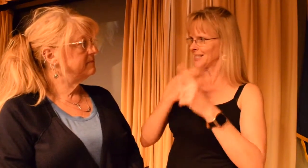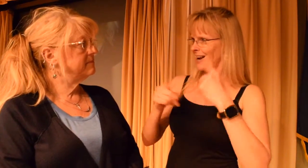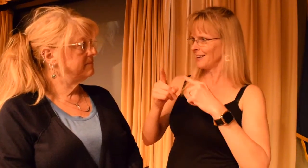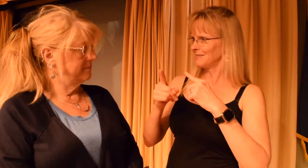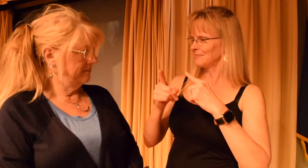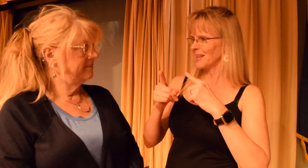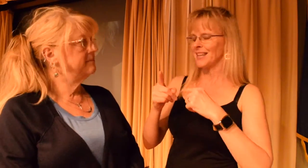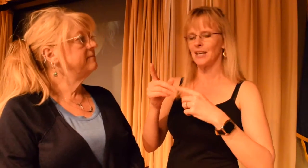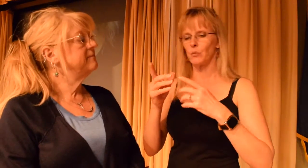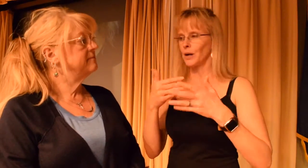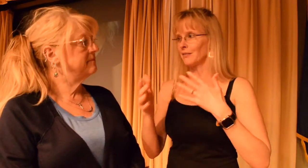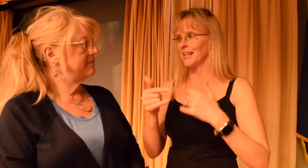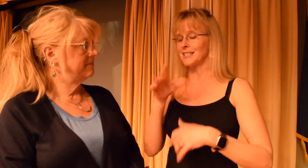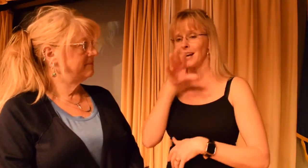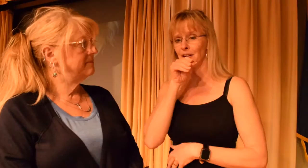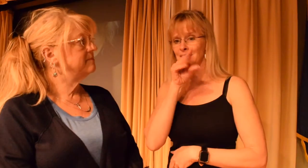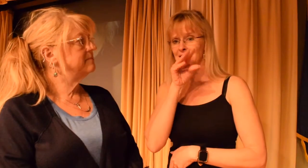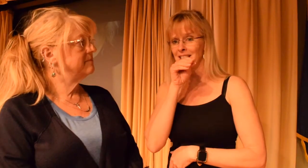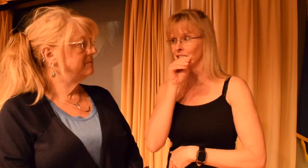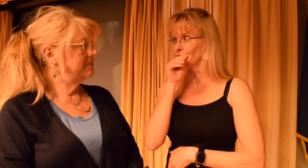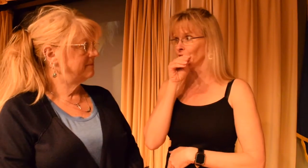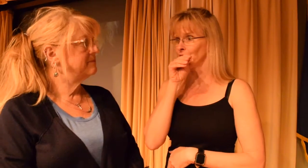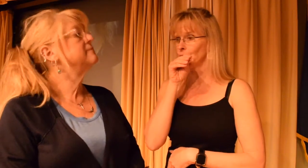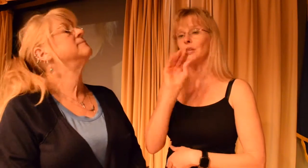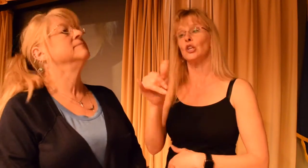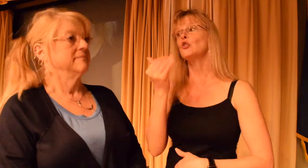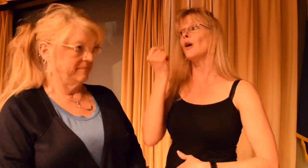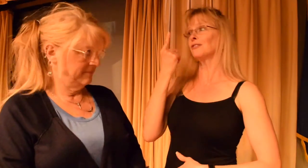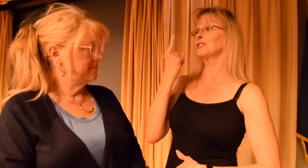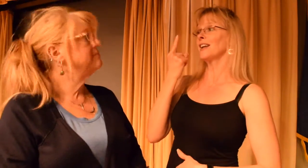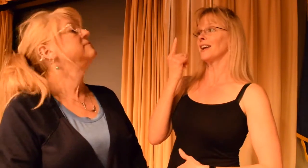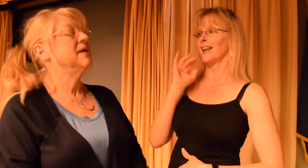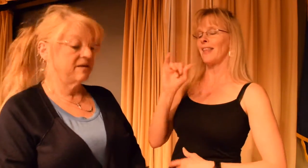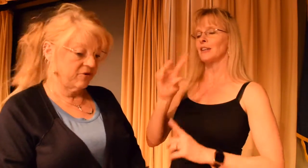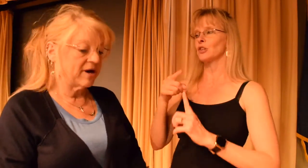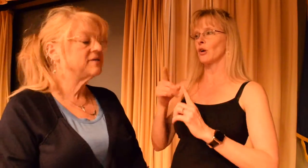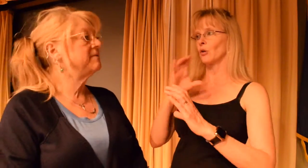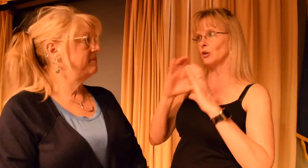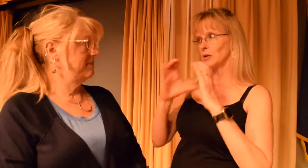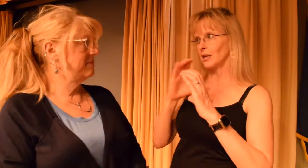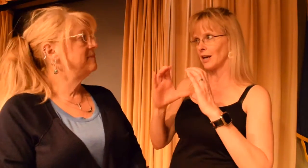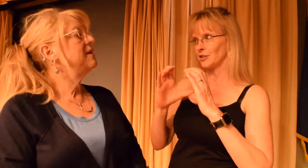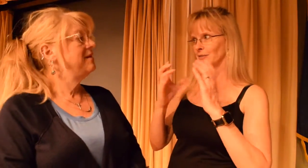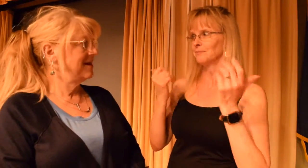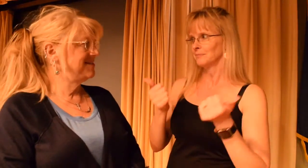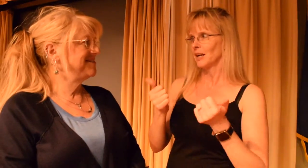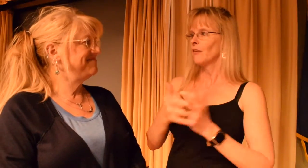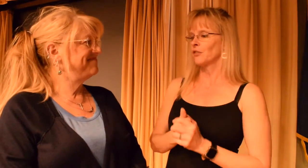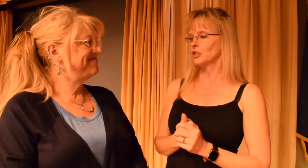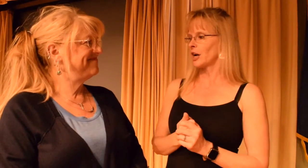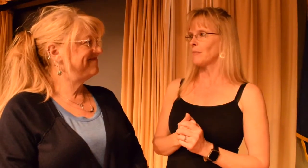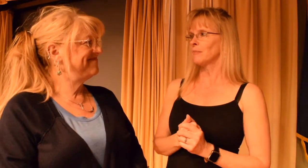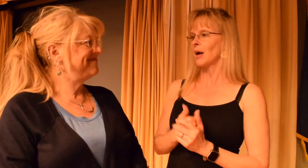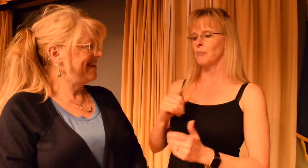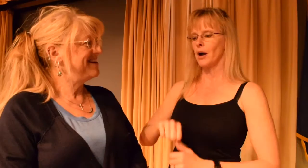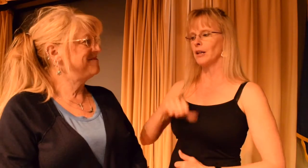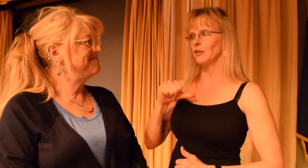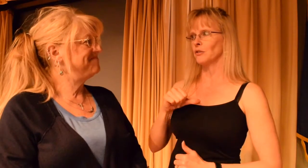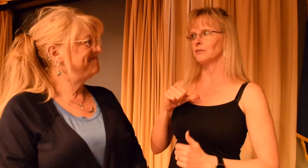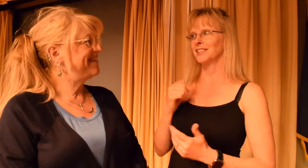sign, and then whatever they sign, if he signs this for food, then you understand, and that's Correct. the goal, communication. Yes. Good job. I'm proud of you. Thank